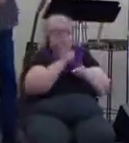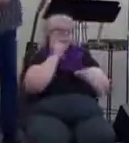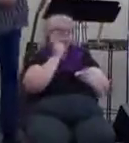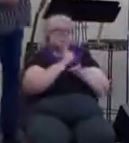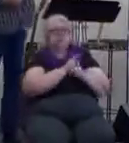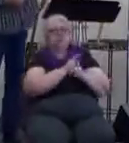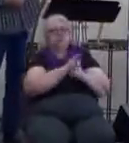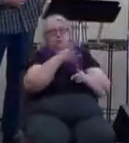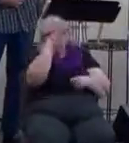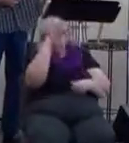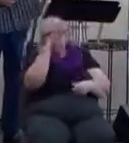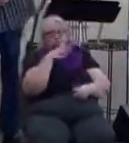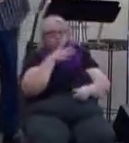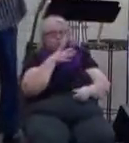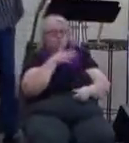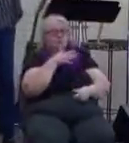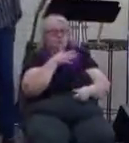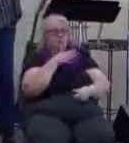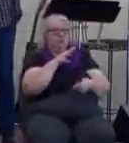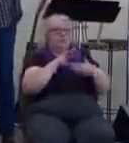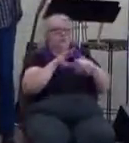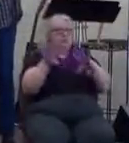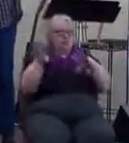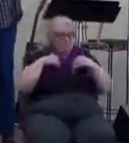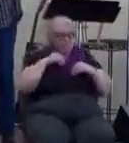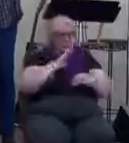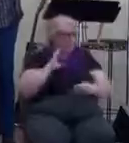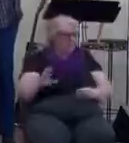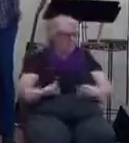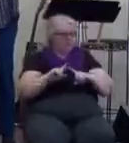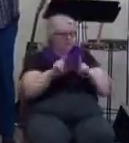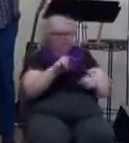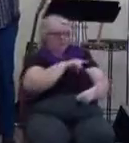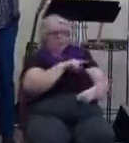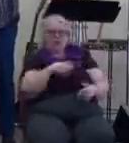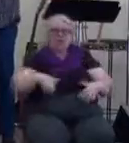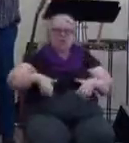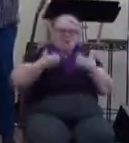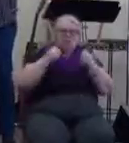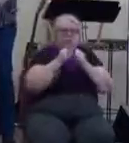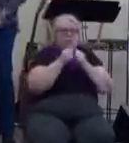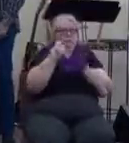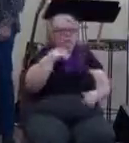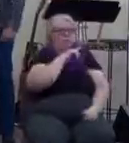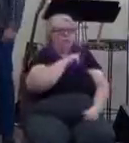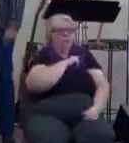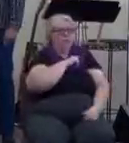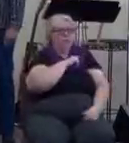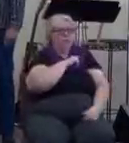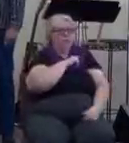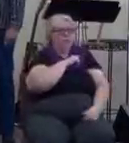and they get furious with us. They don't have Jesus. Why would they get any other